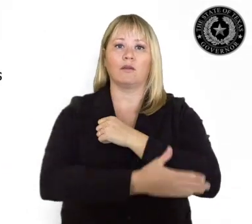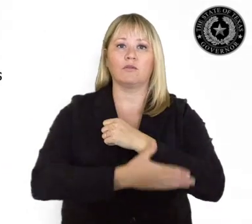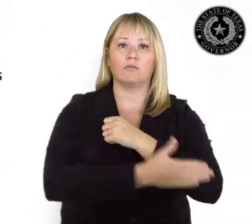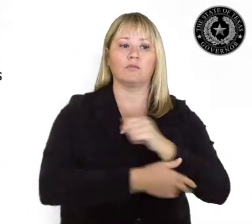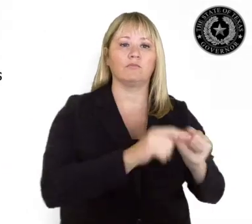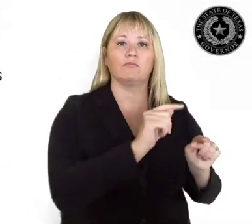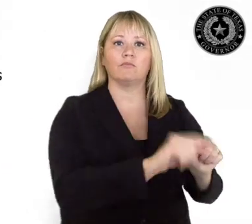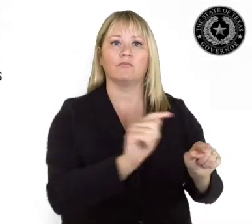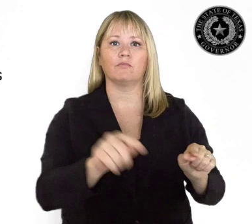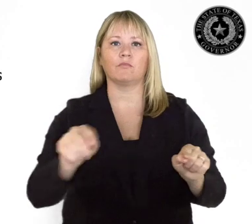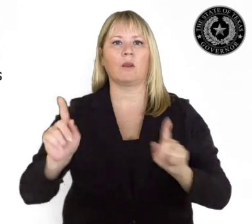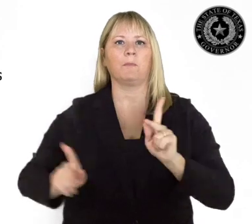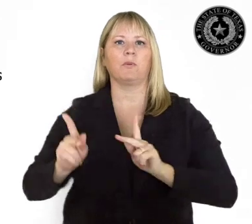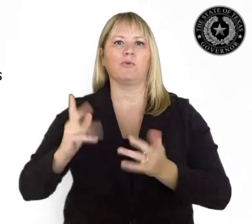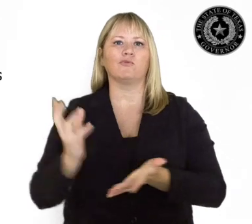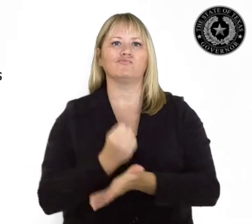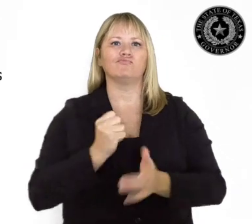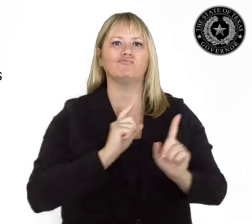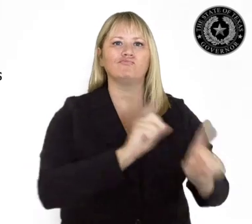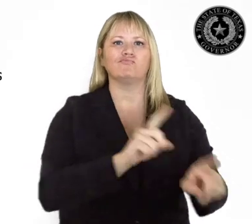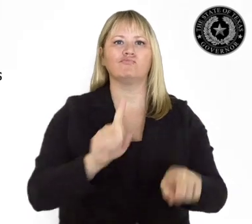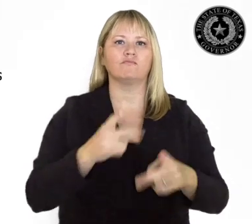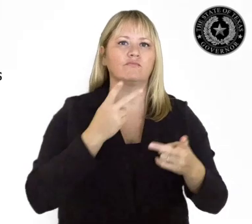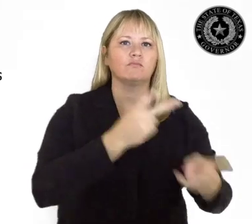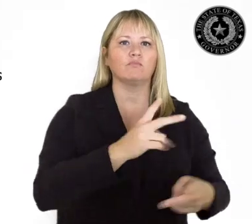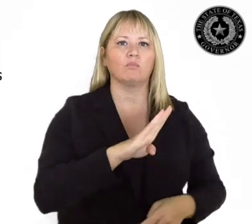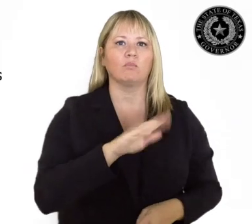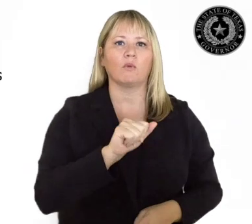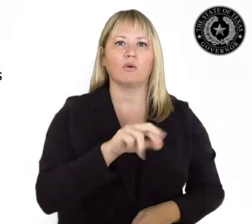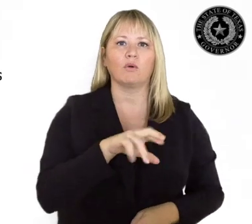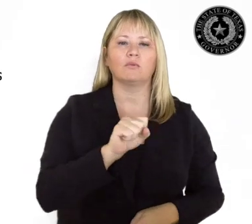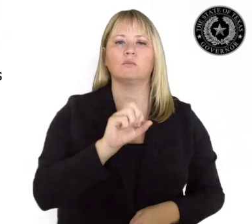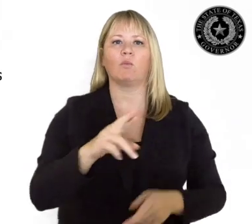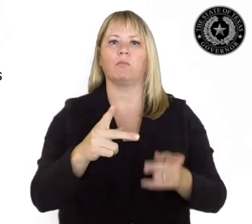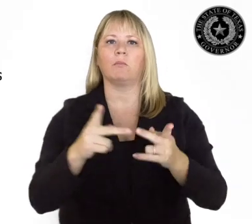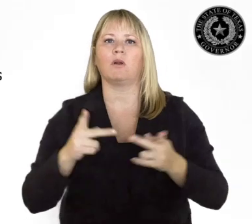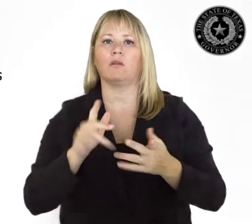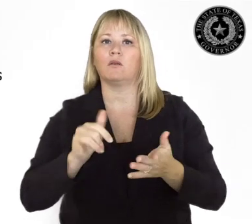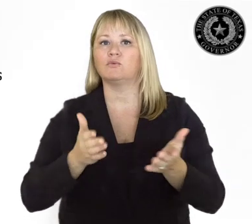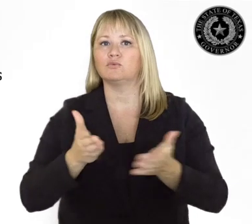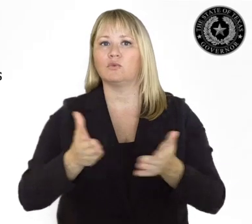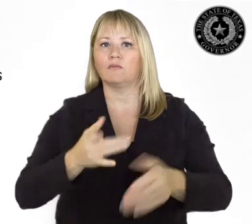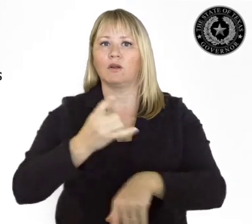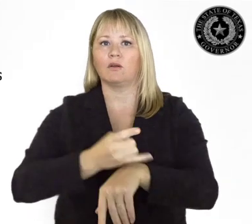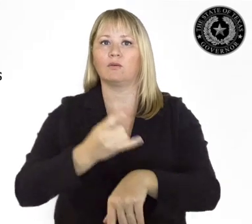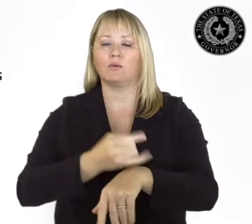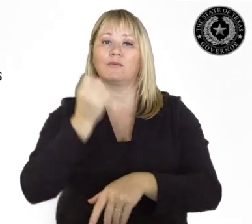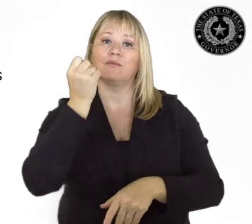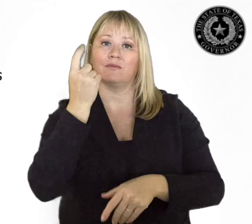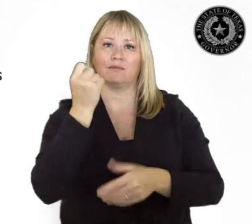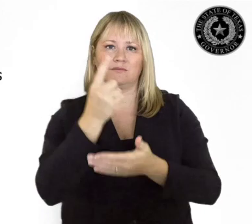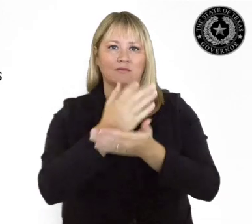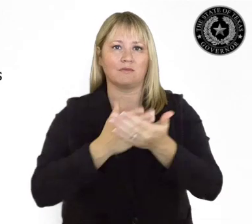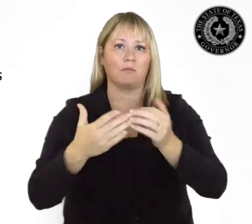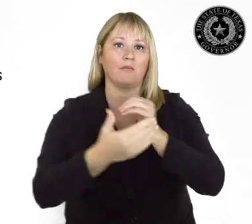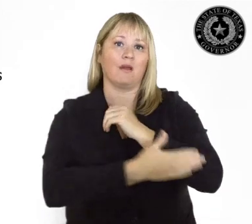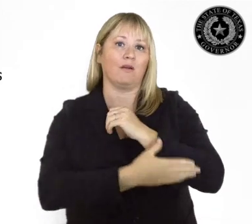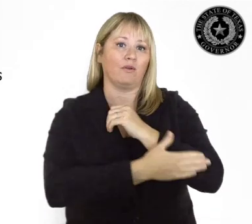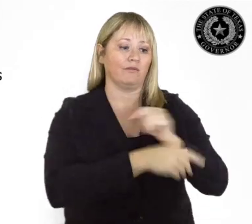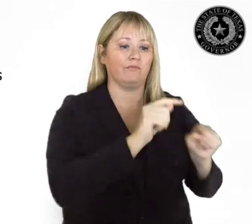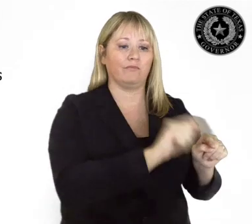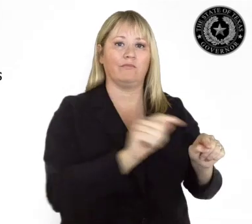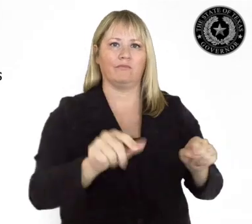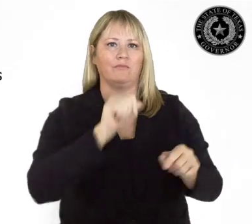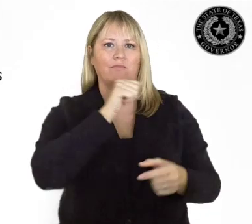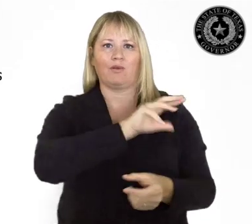People shall not visit bars or similar establishments that are located in counties not included in Parts A or B above. A